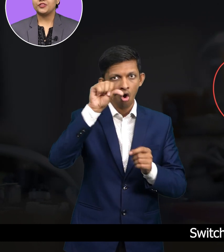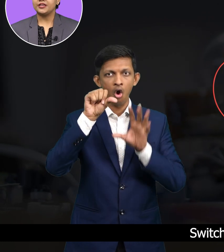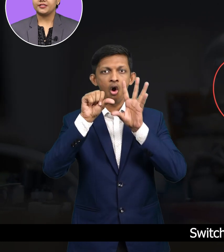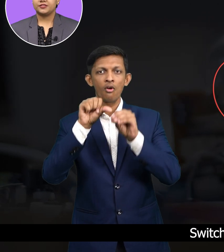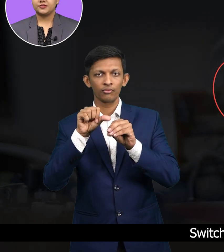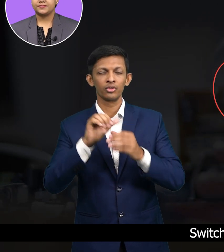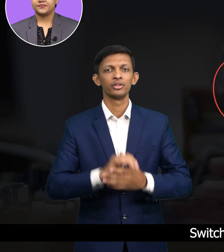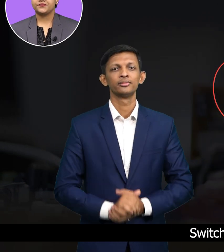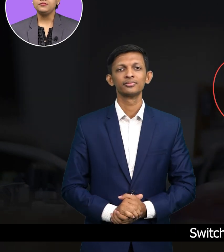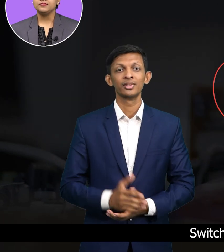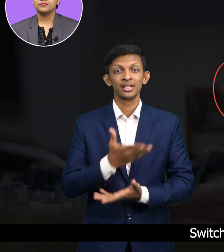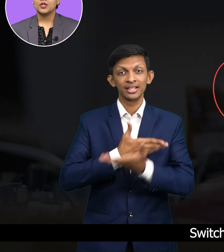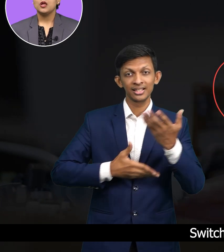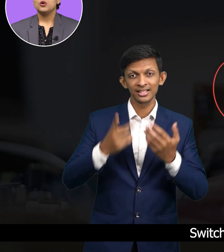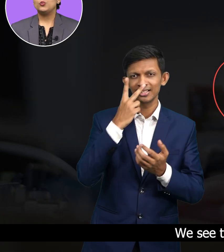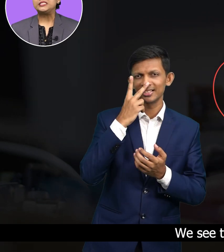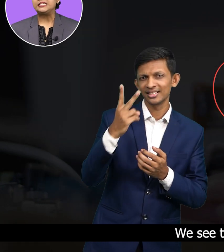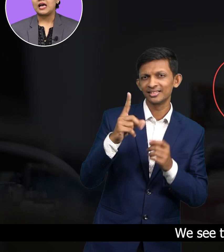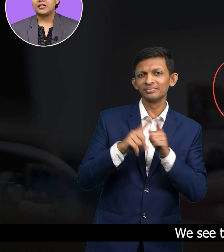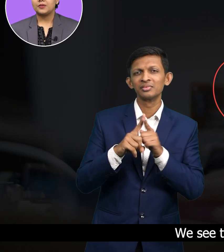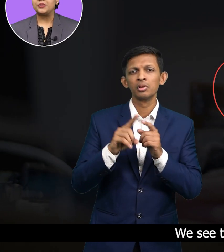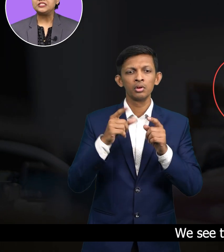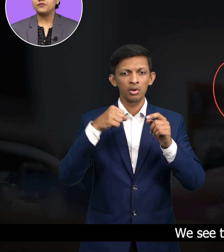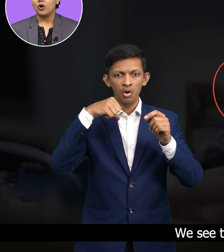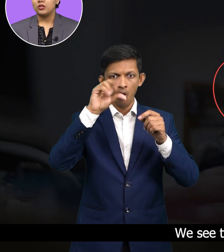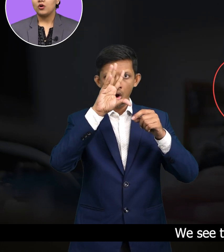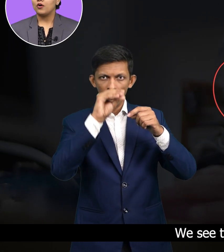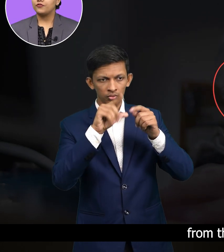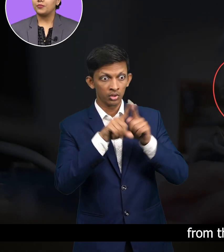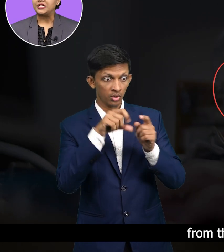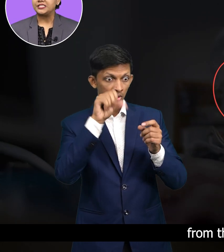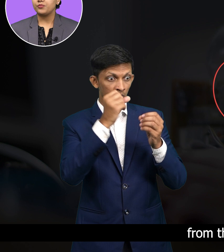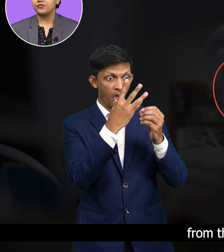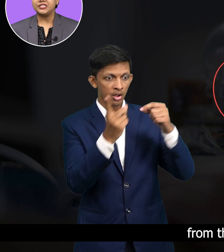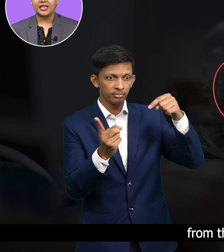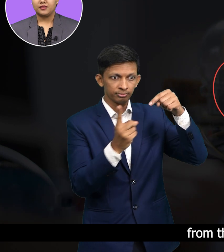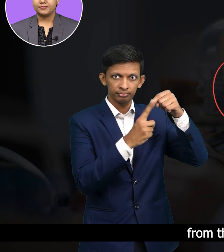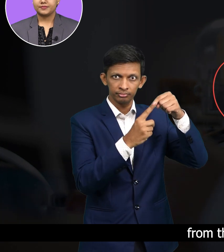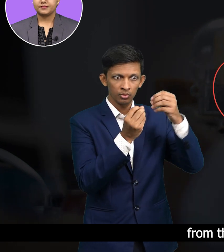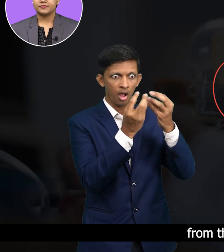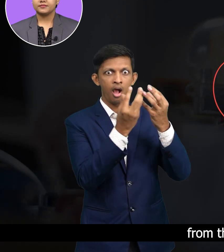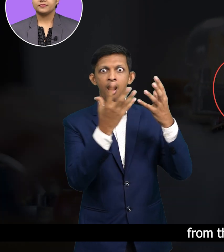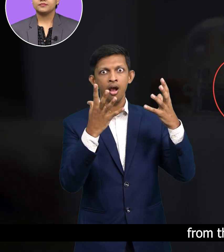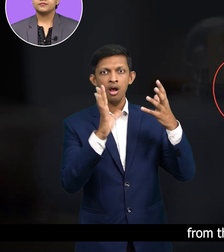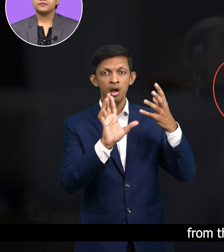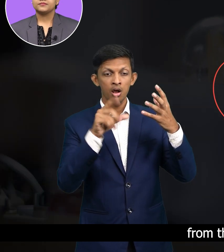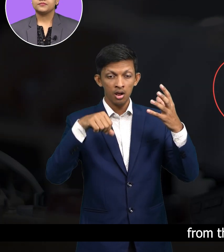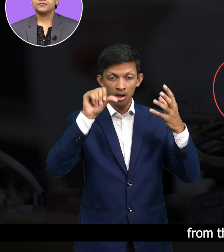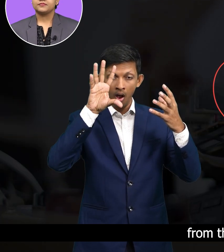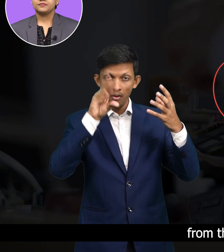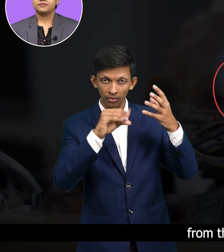Switch off the current. We see that the pins fall off from the tip of the nail.